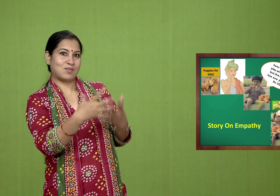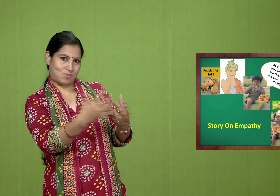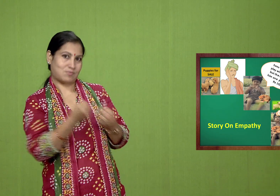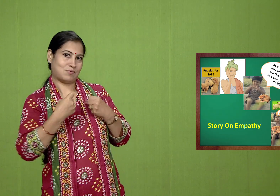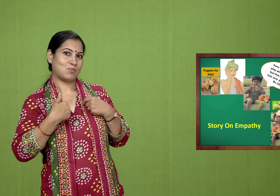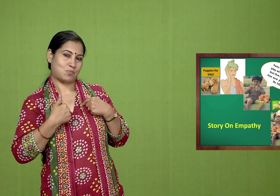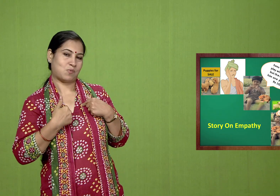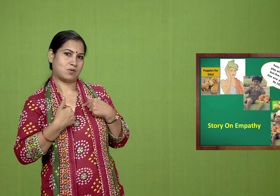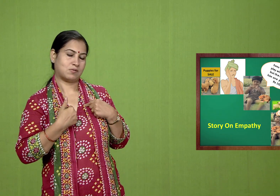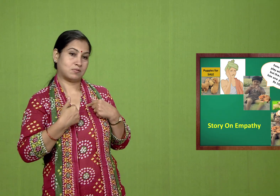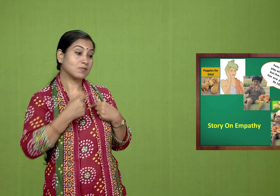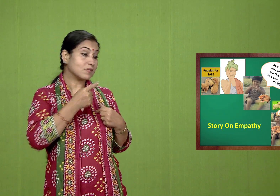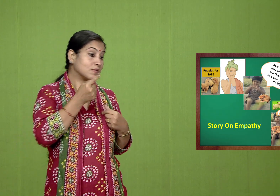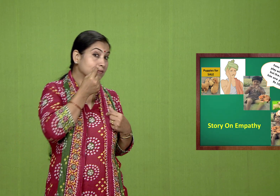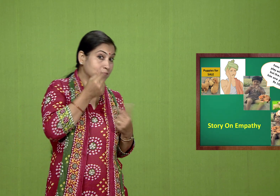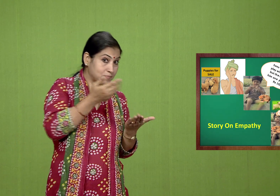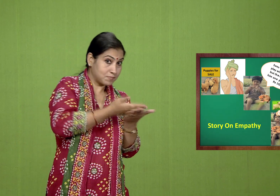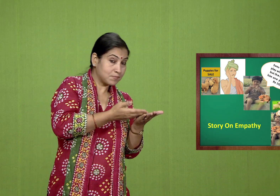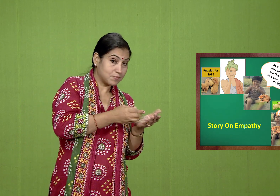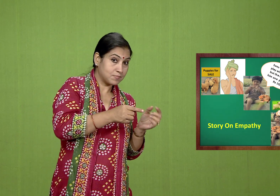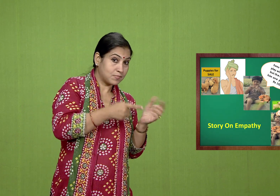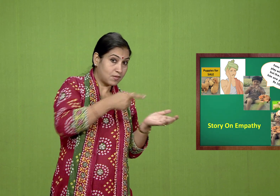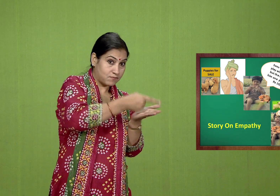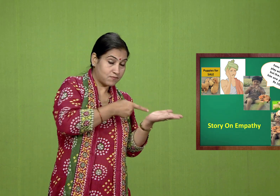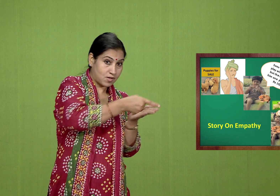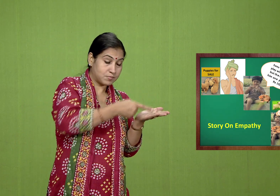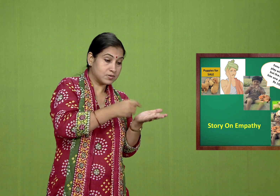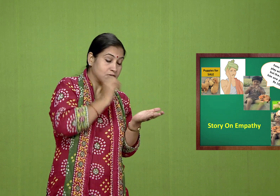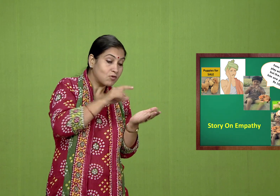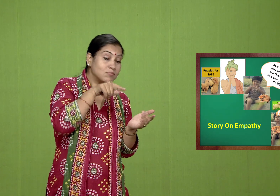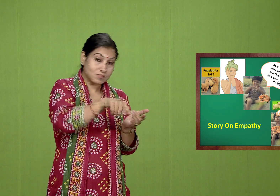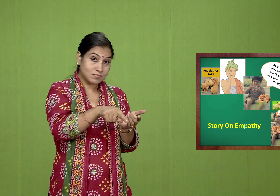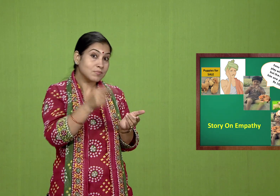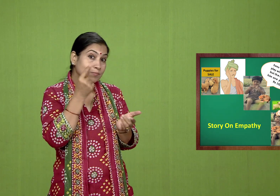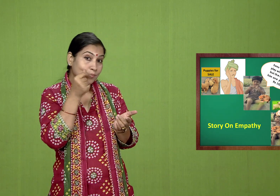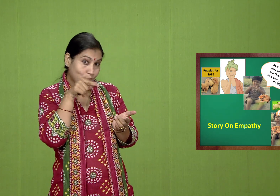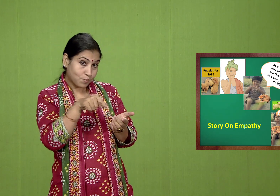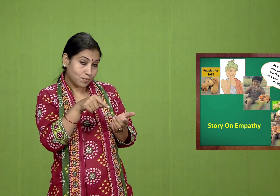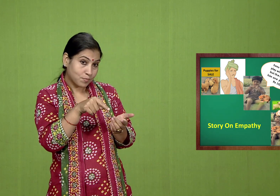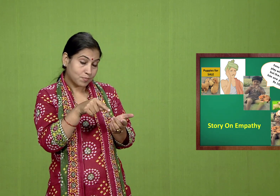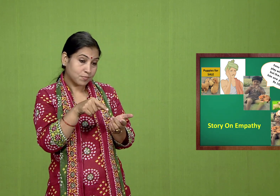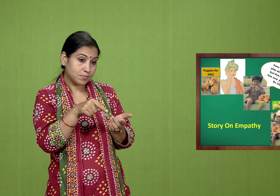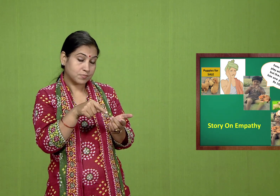The farmer informed that the puppy will never be able to run and play with